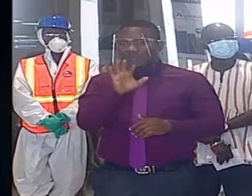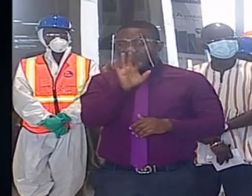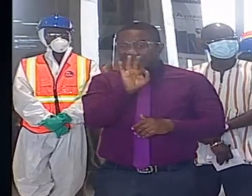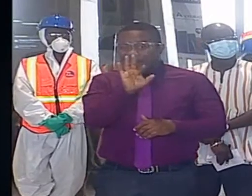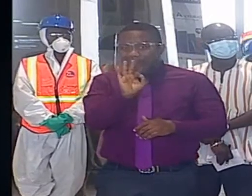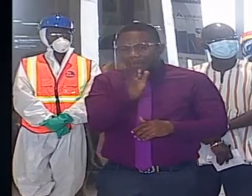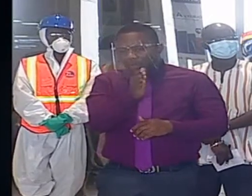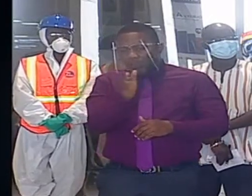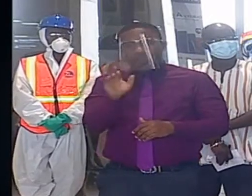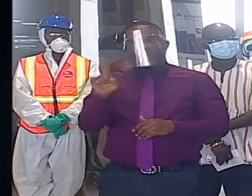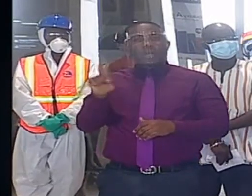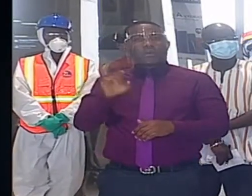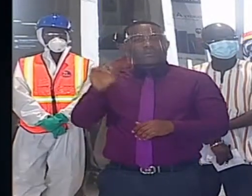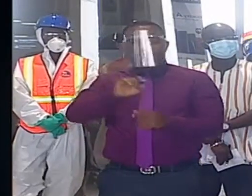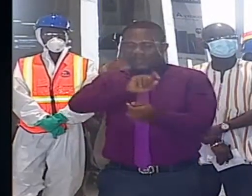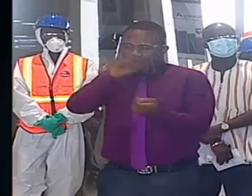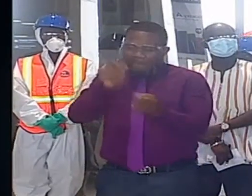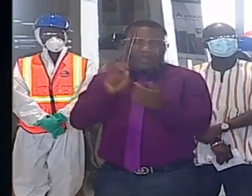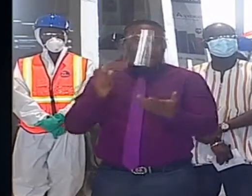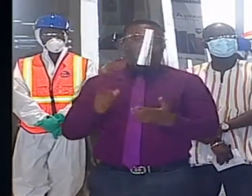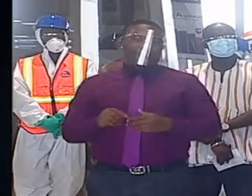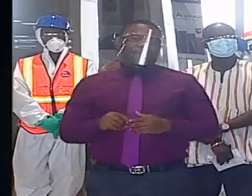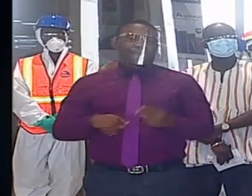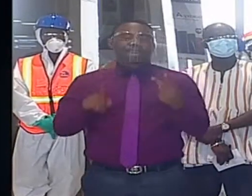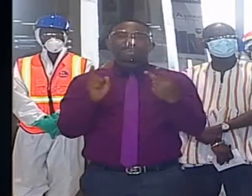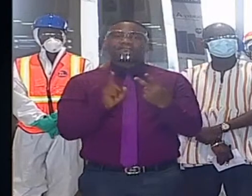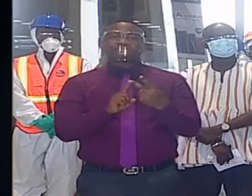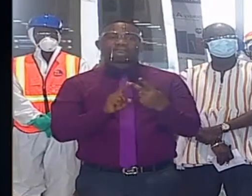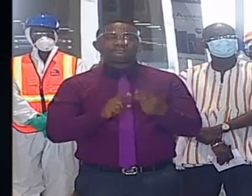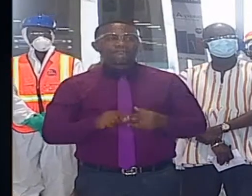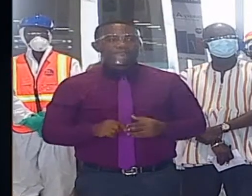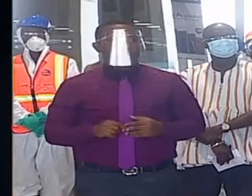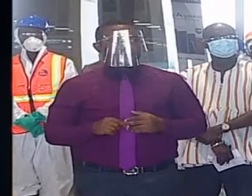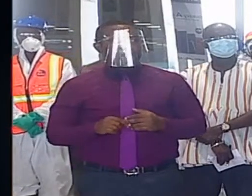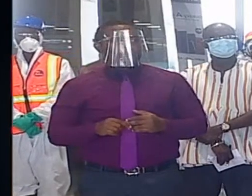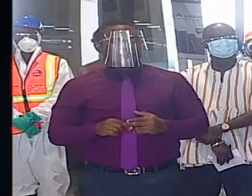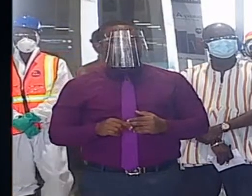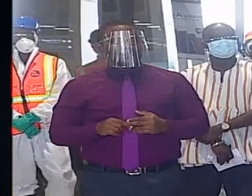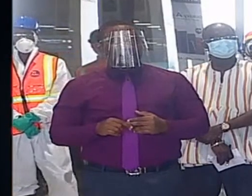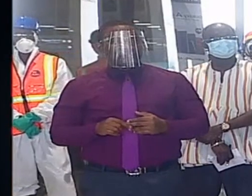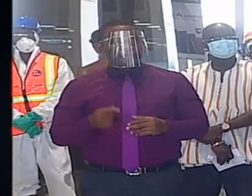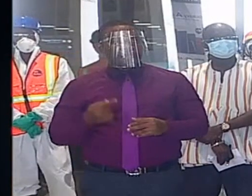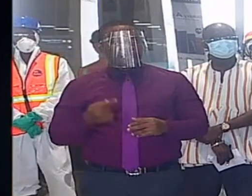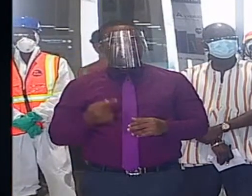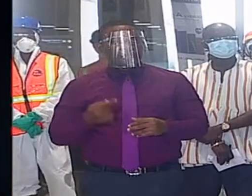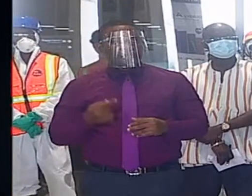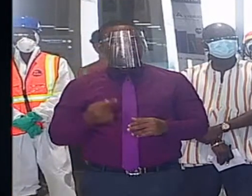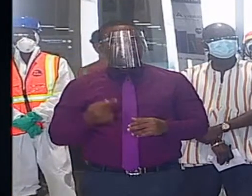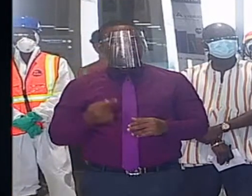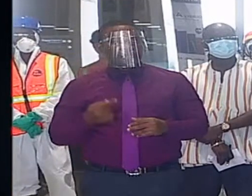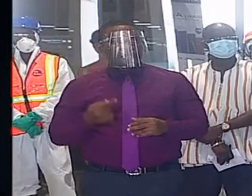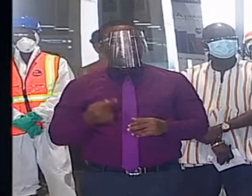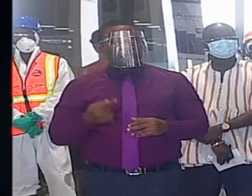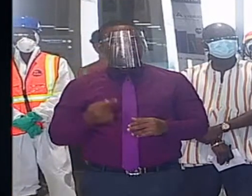99 to 100%. Now, secondly, we also were interested very much in the